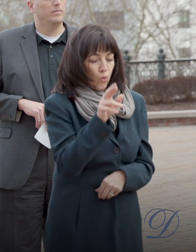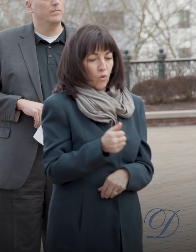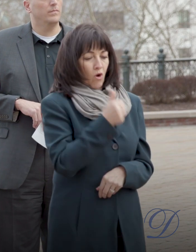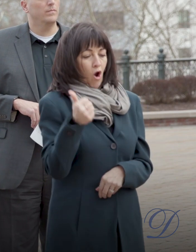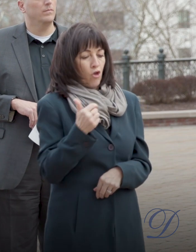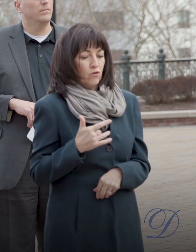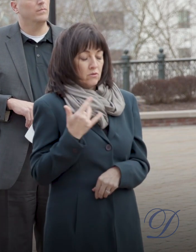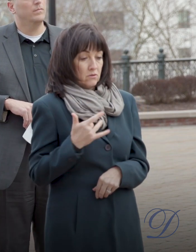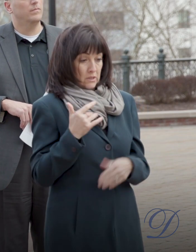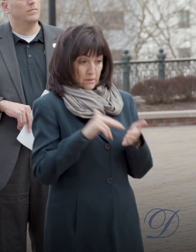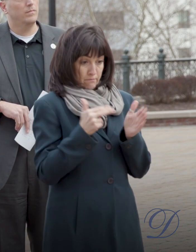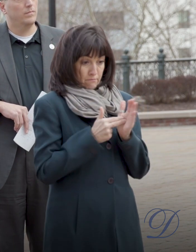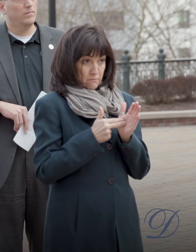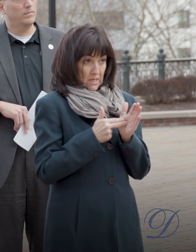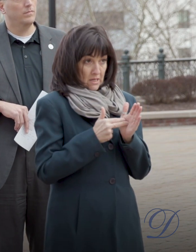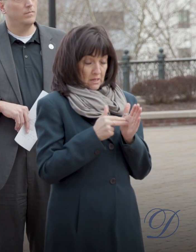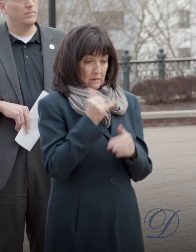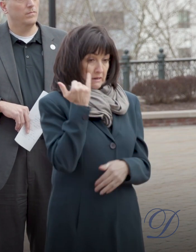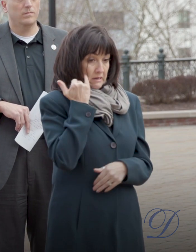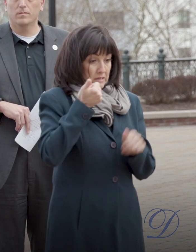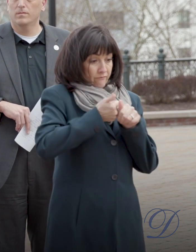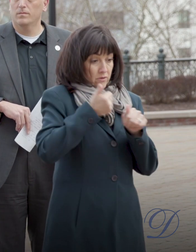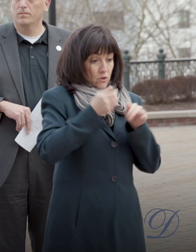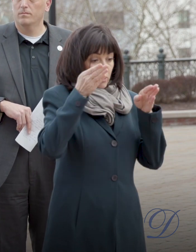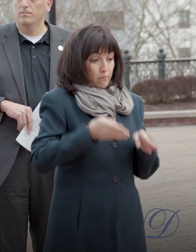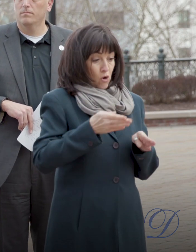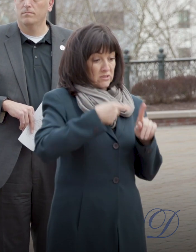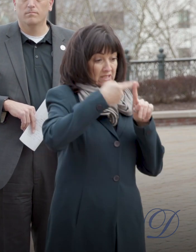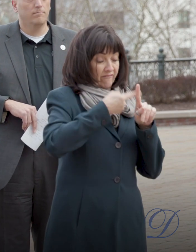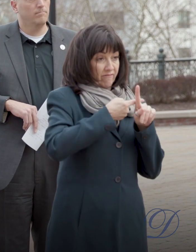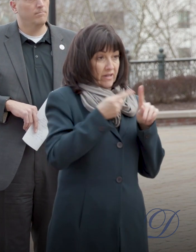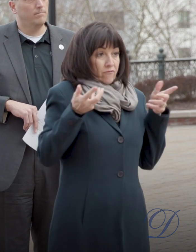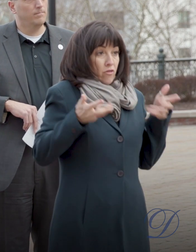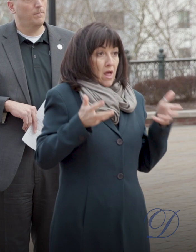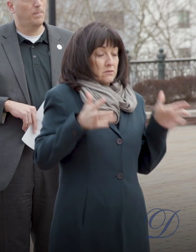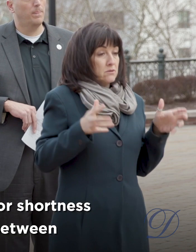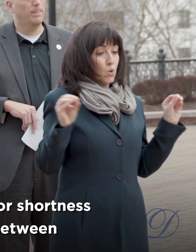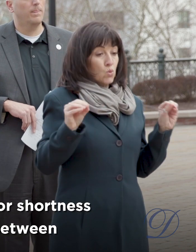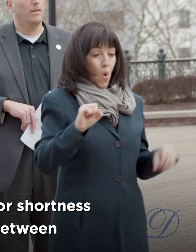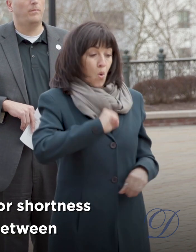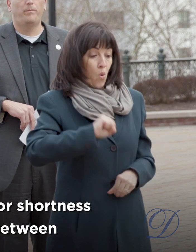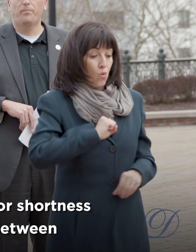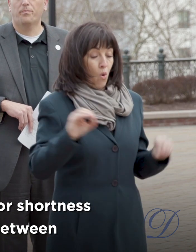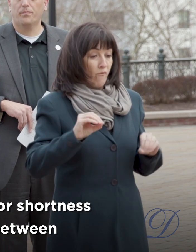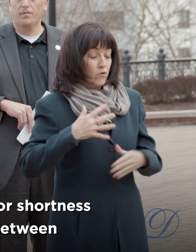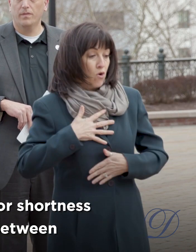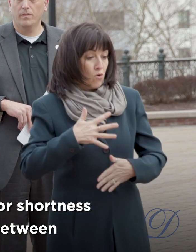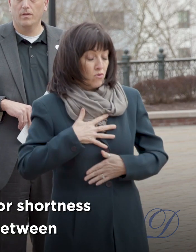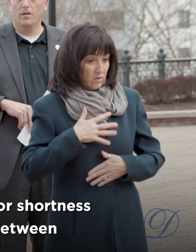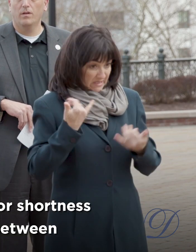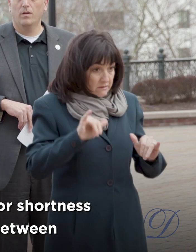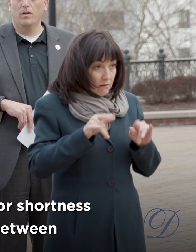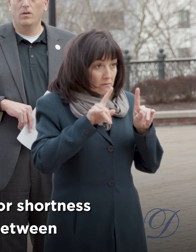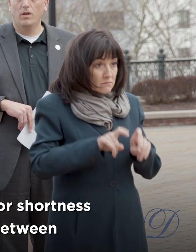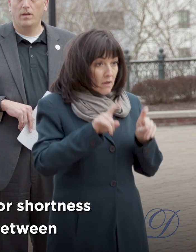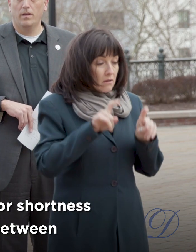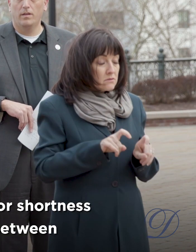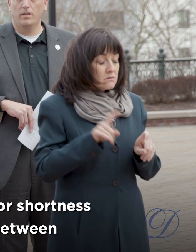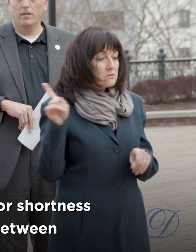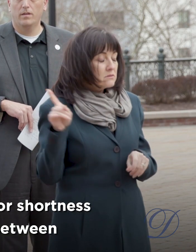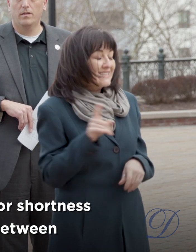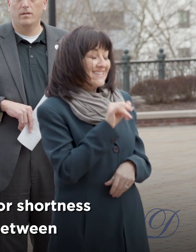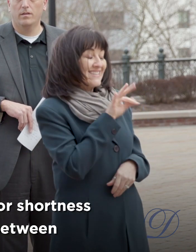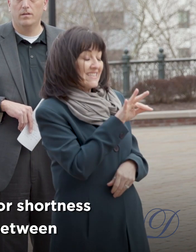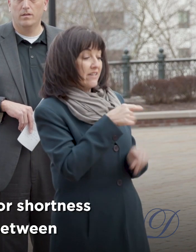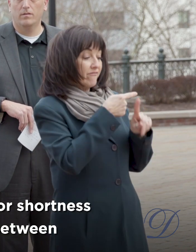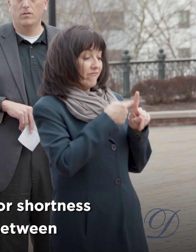symptoms. So if you have a fever only, should you be tested? If you have a cough only? If you have a fever